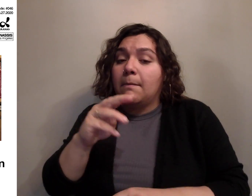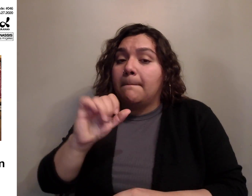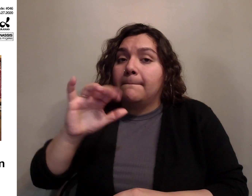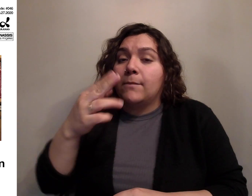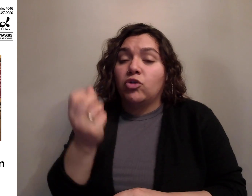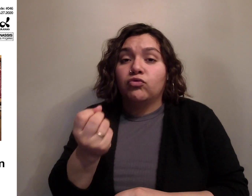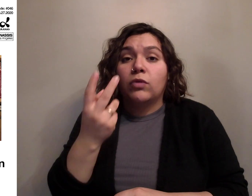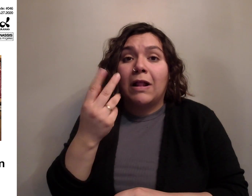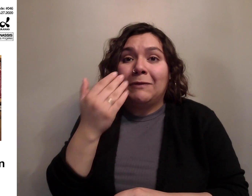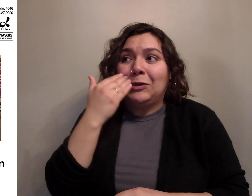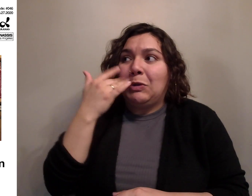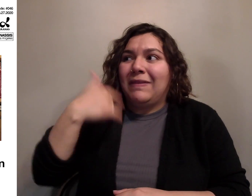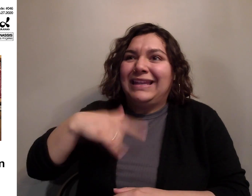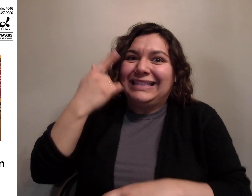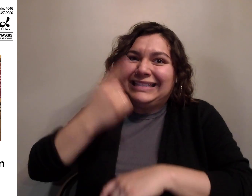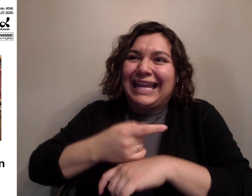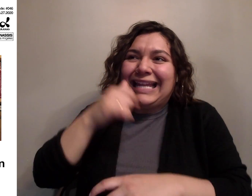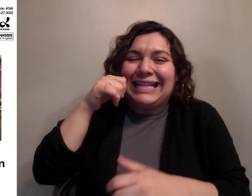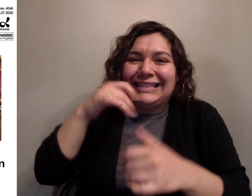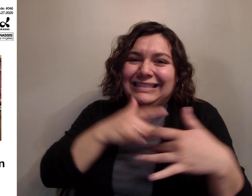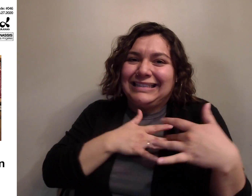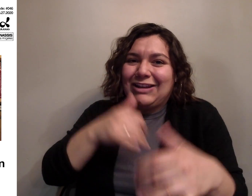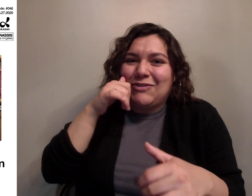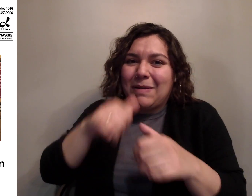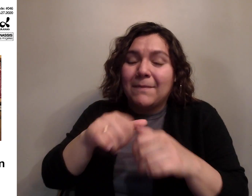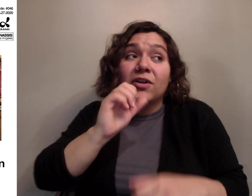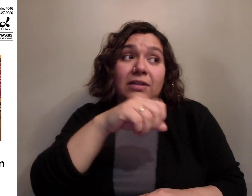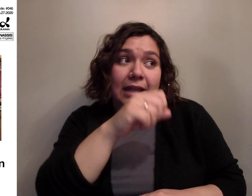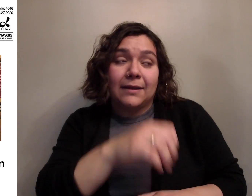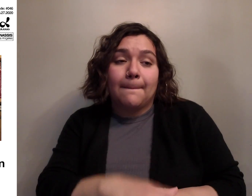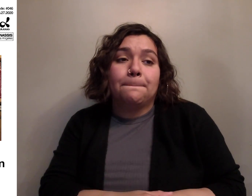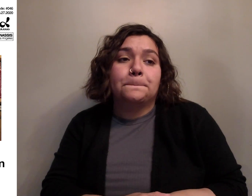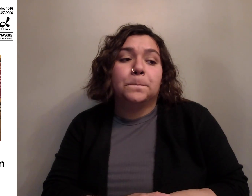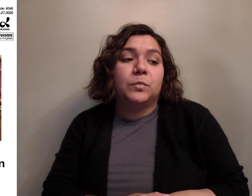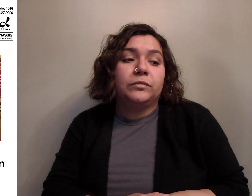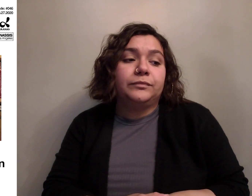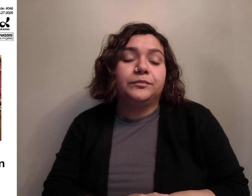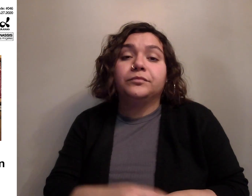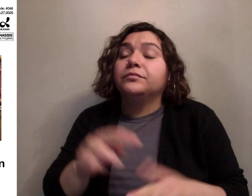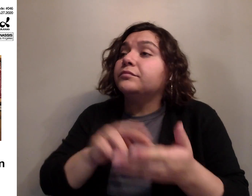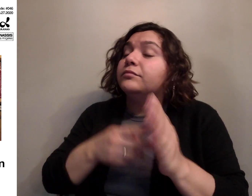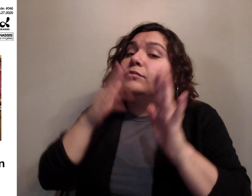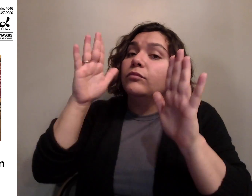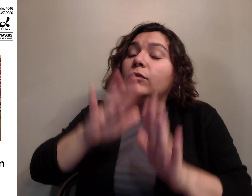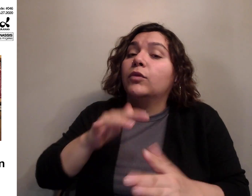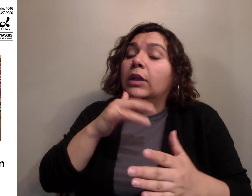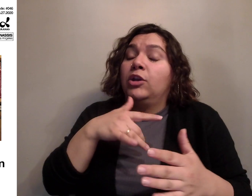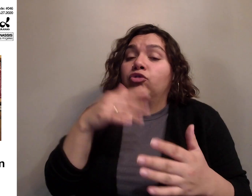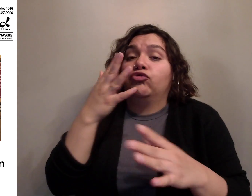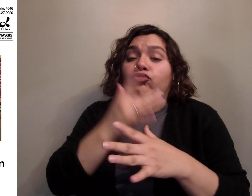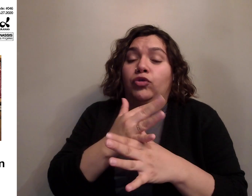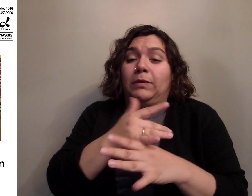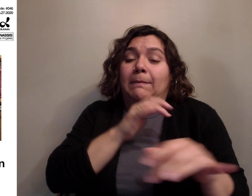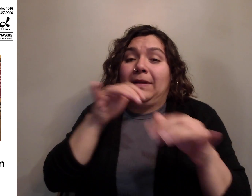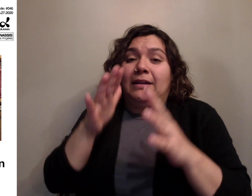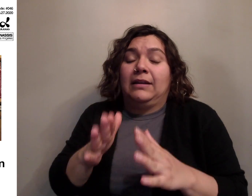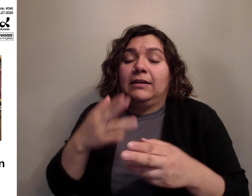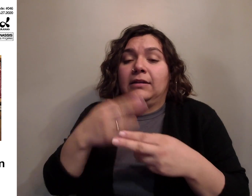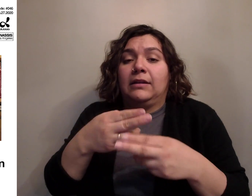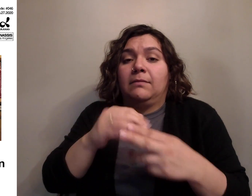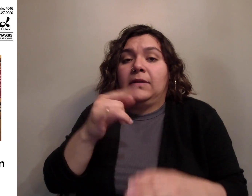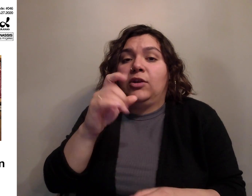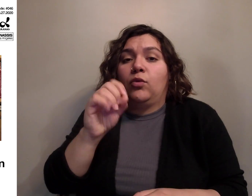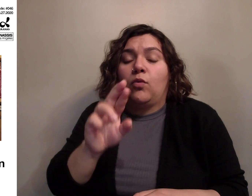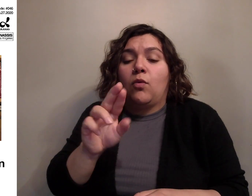day, March 12th, and you're right, these dates are stuck in my memory. Yeah, really, Yeah, the great young German